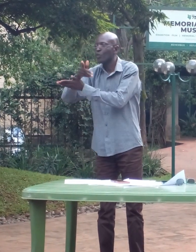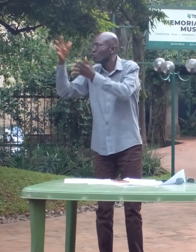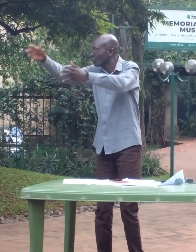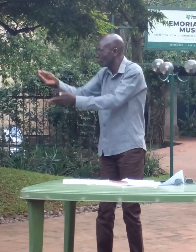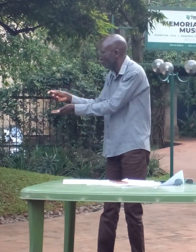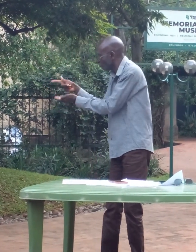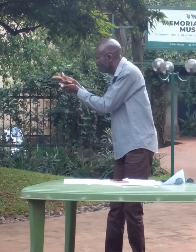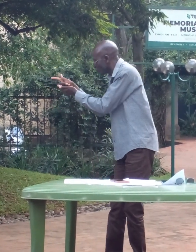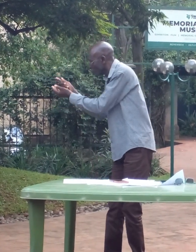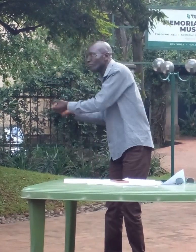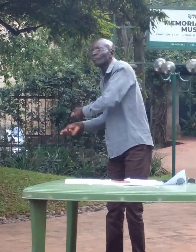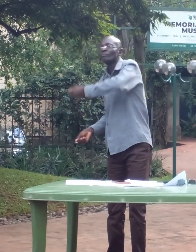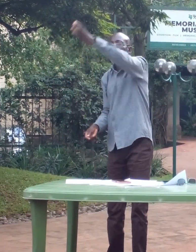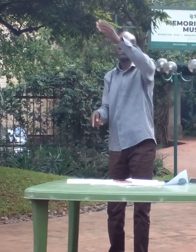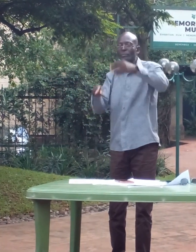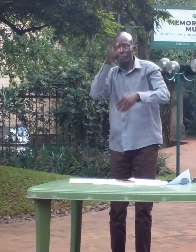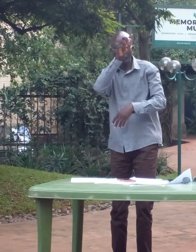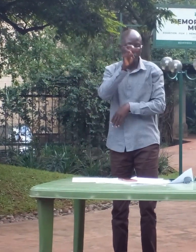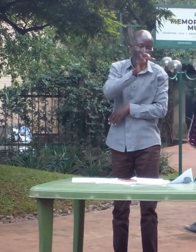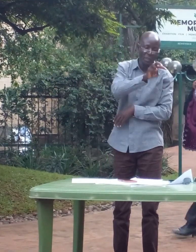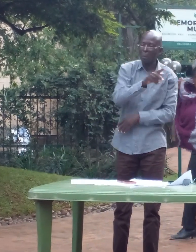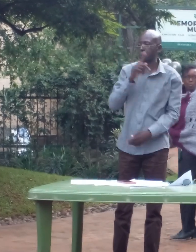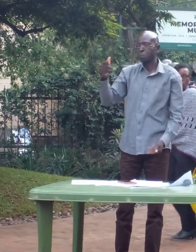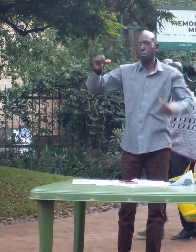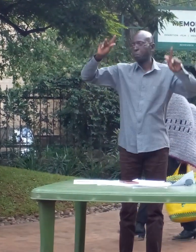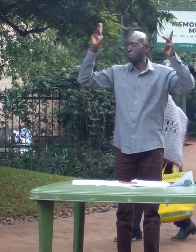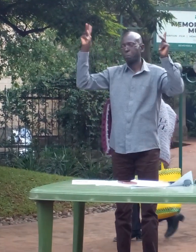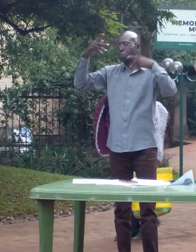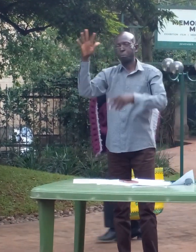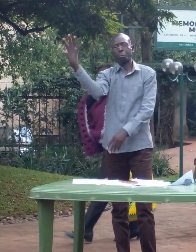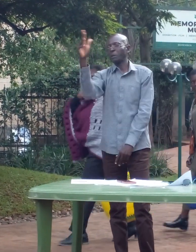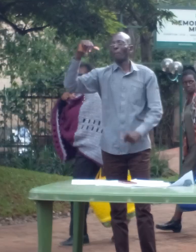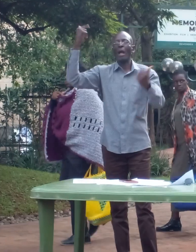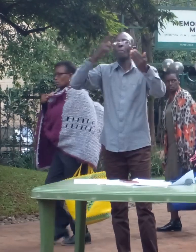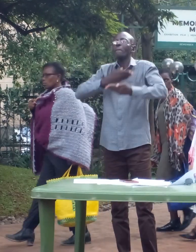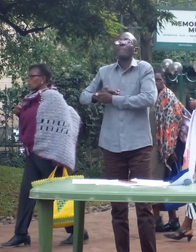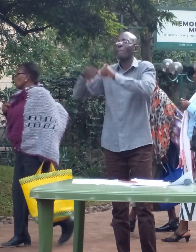just like volleyball, they've been training, we've been sending the videos, but